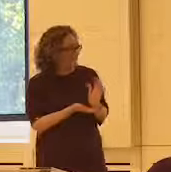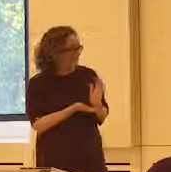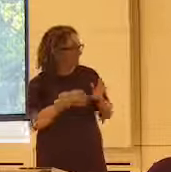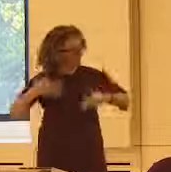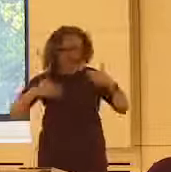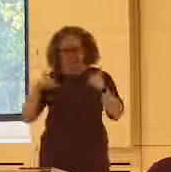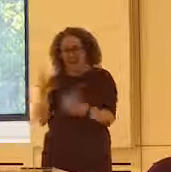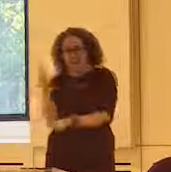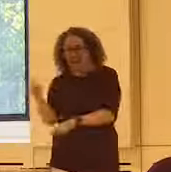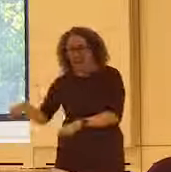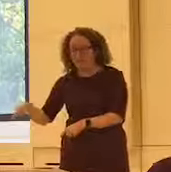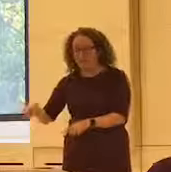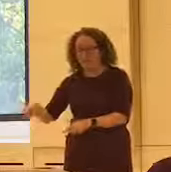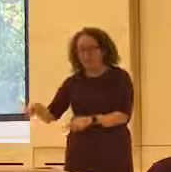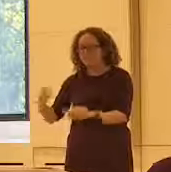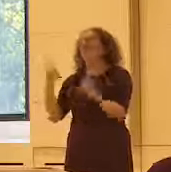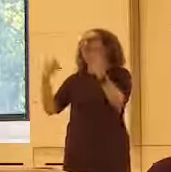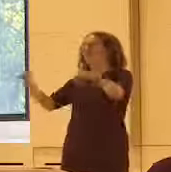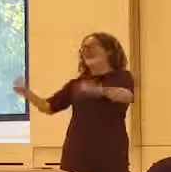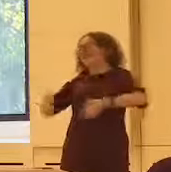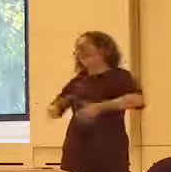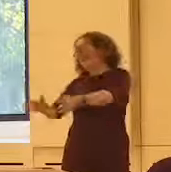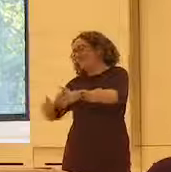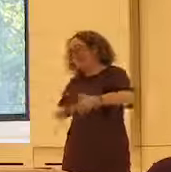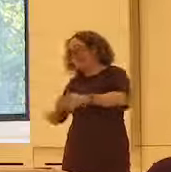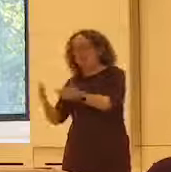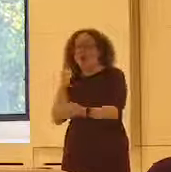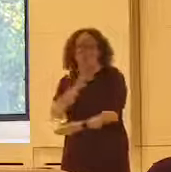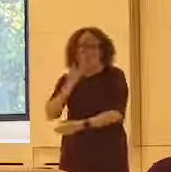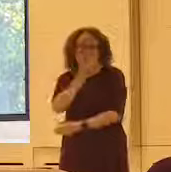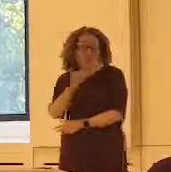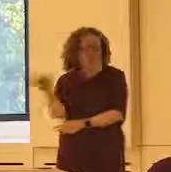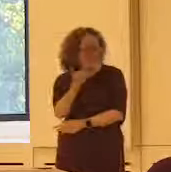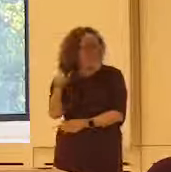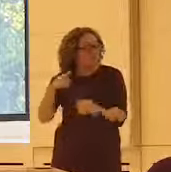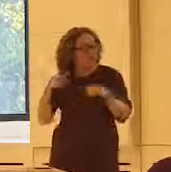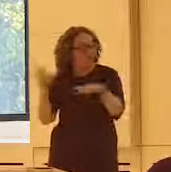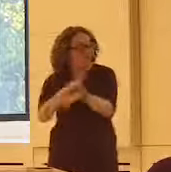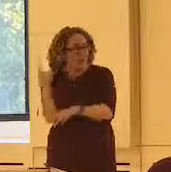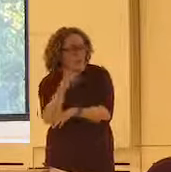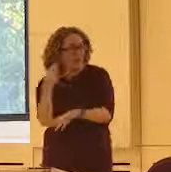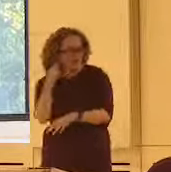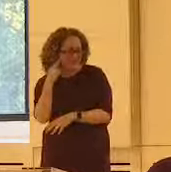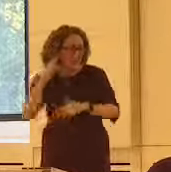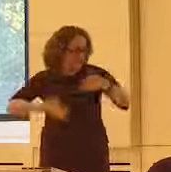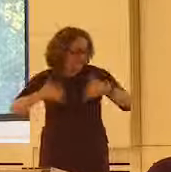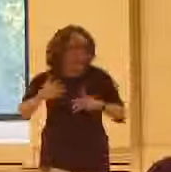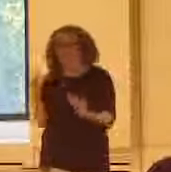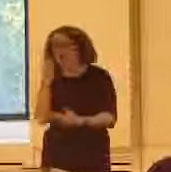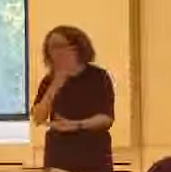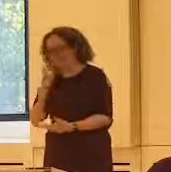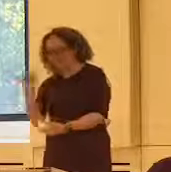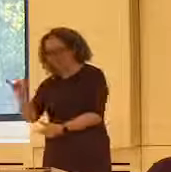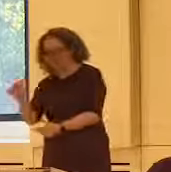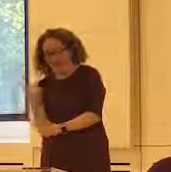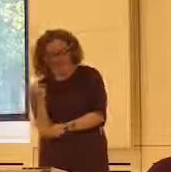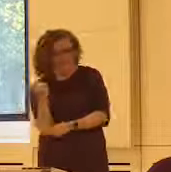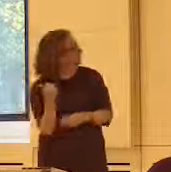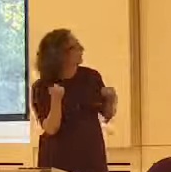So they need to be referred to a deaf service, a deaf psychologist, where they can sign. I mean, if they want to speak or use an oral method, that's